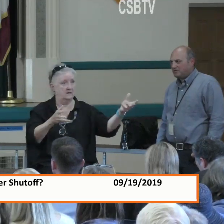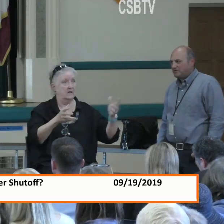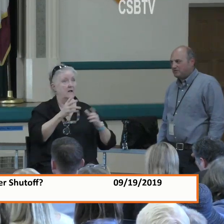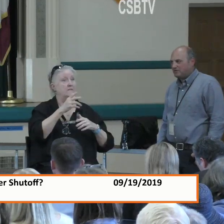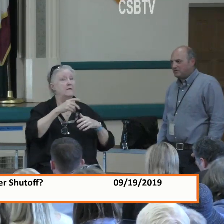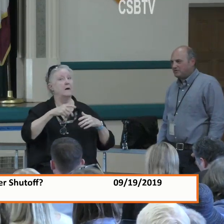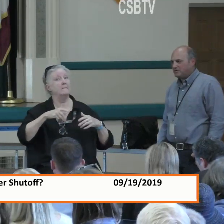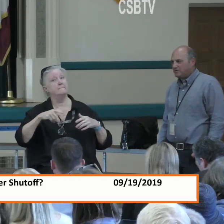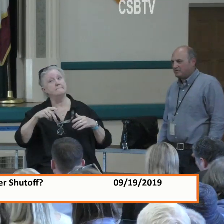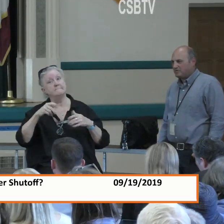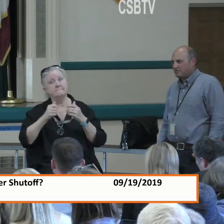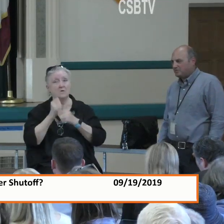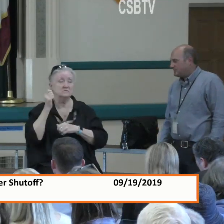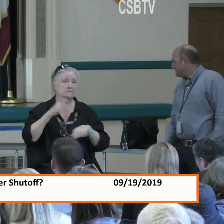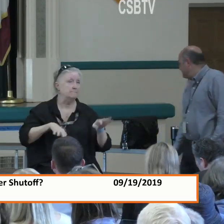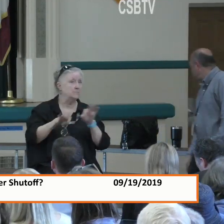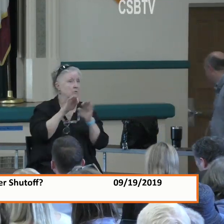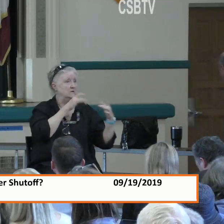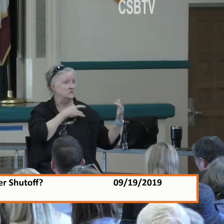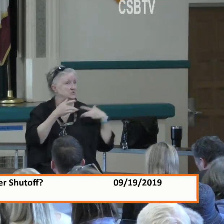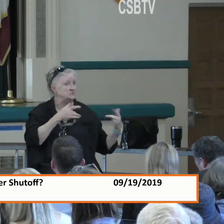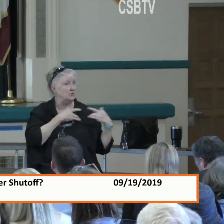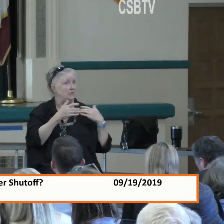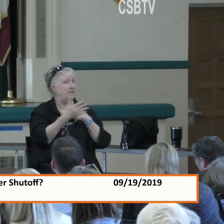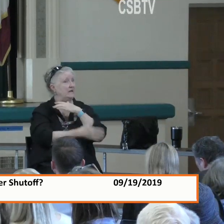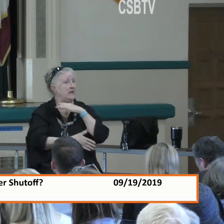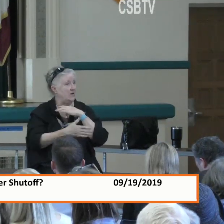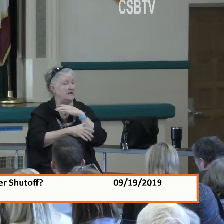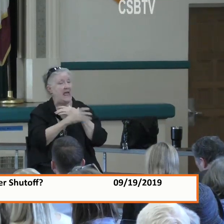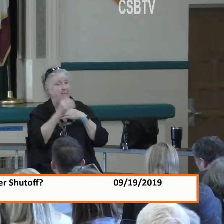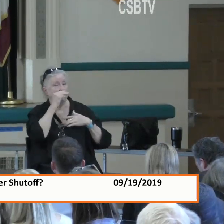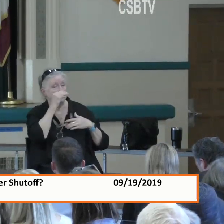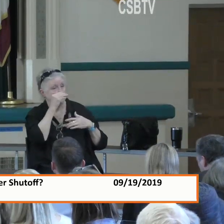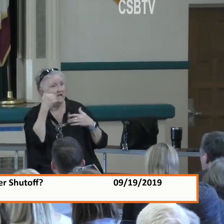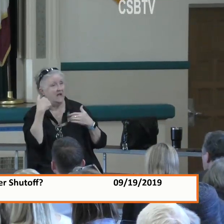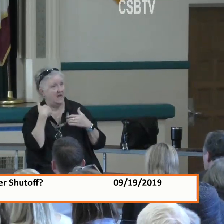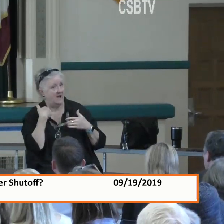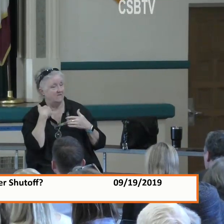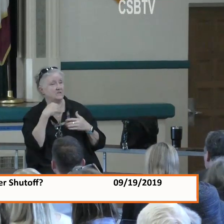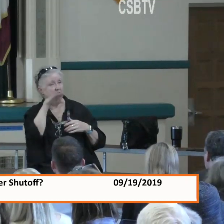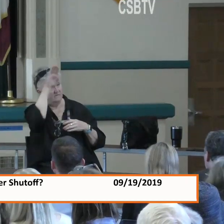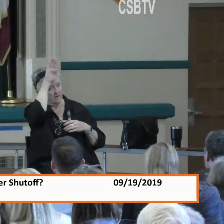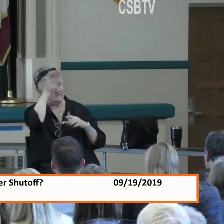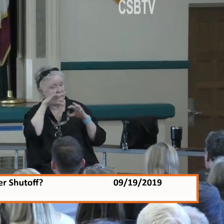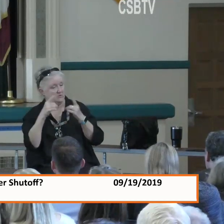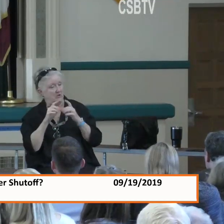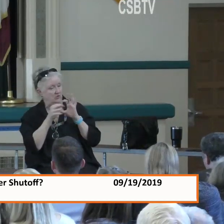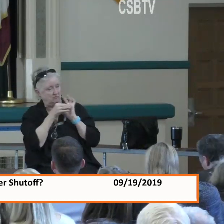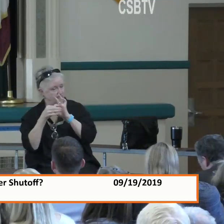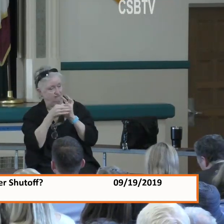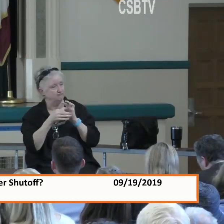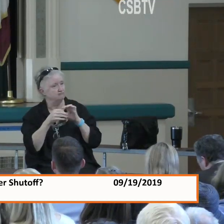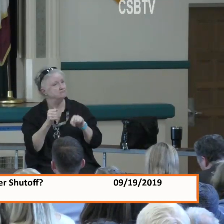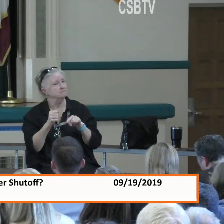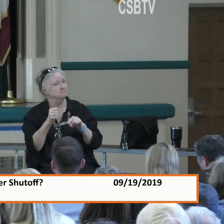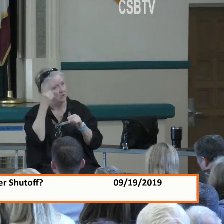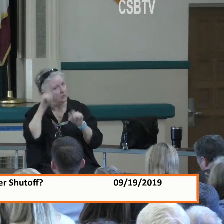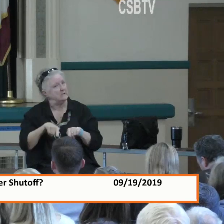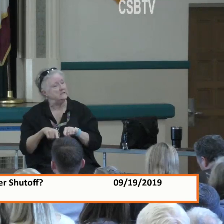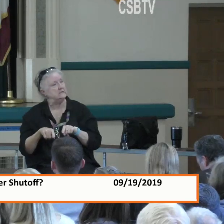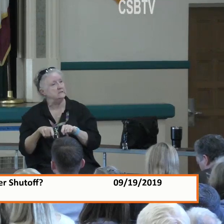principal concerns that the county and Montecito Fire District are united on, which